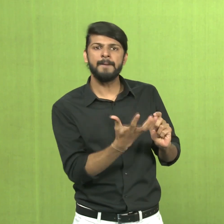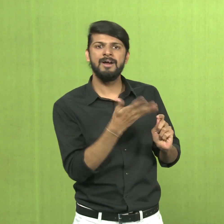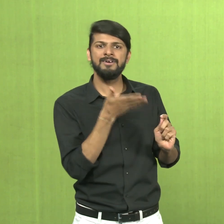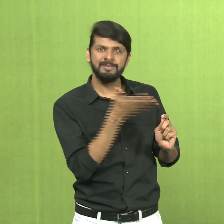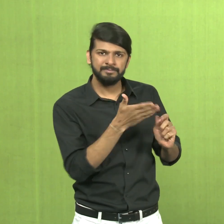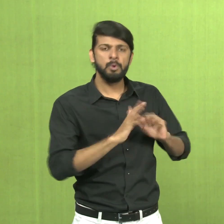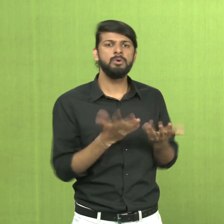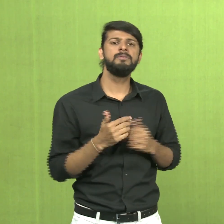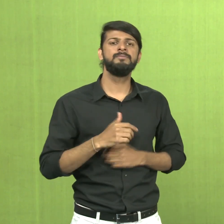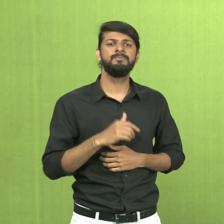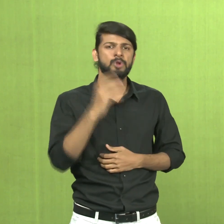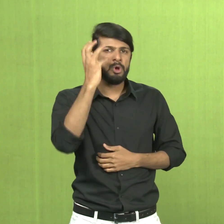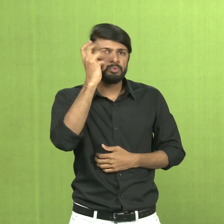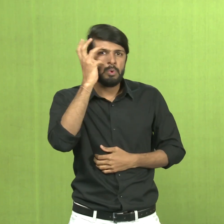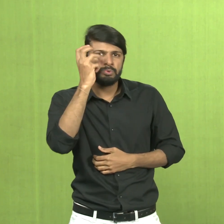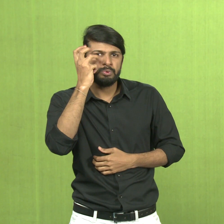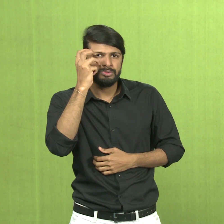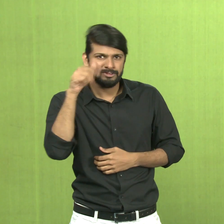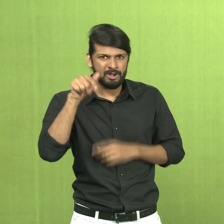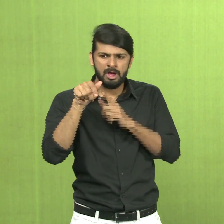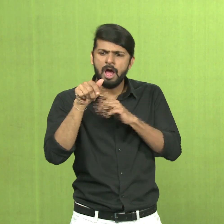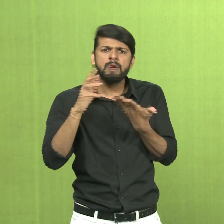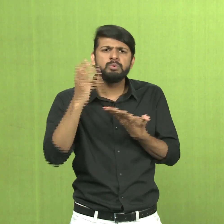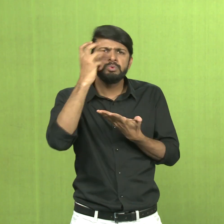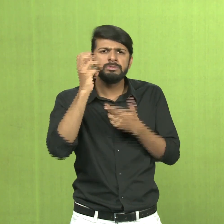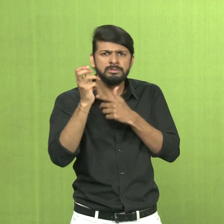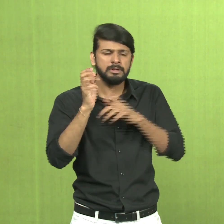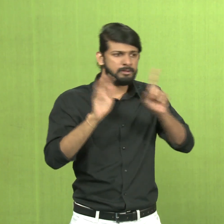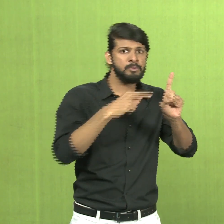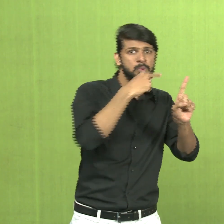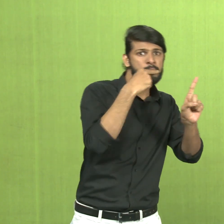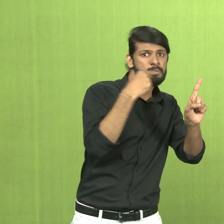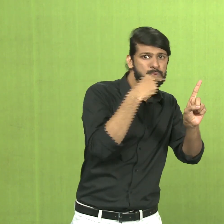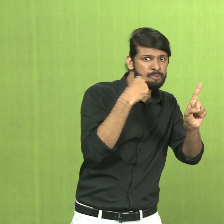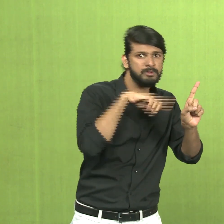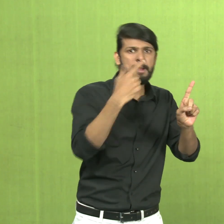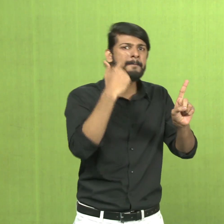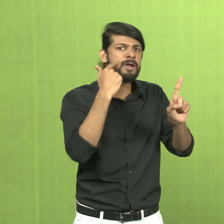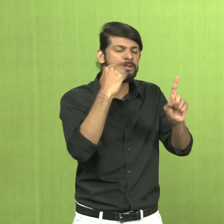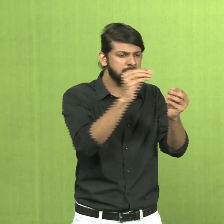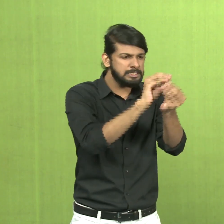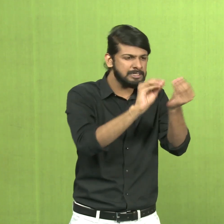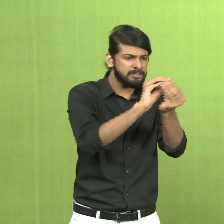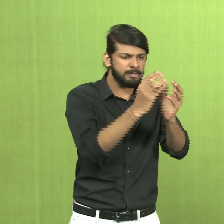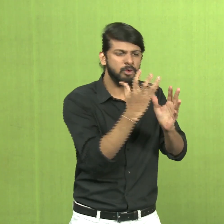which is mixed to make green. If you have orange, how do you get orange? You take red and